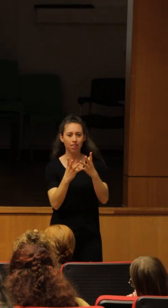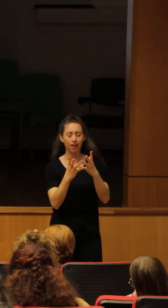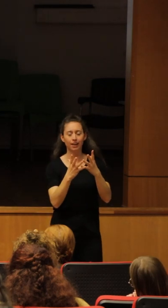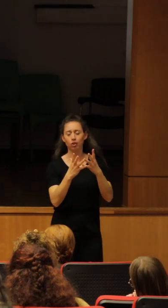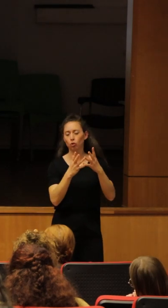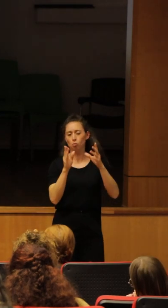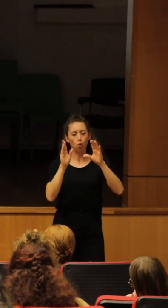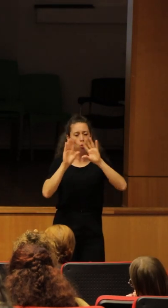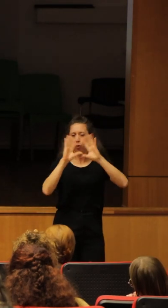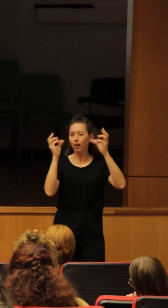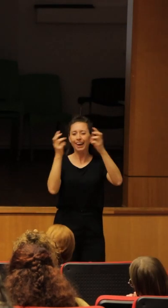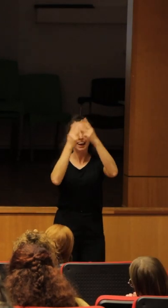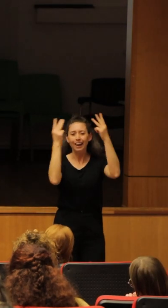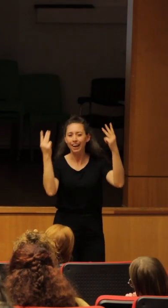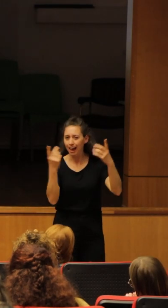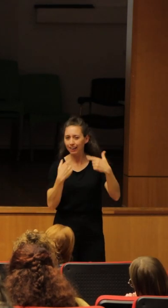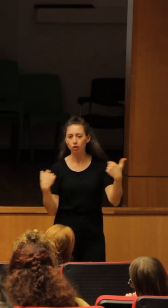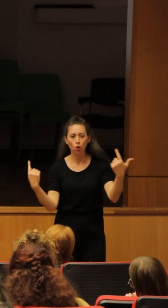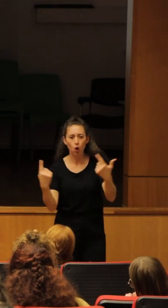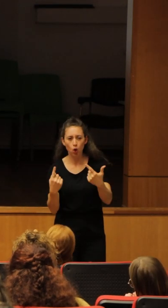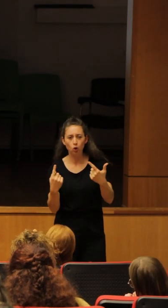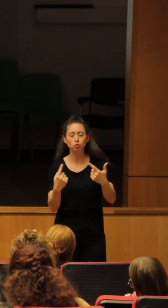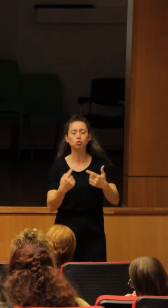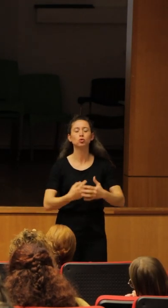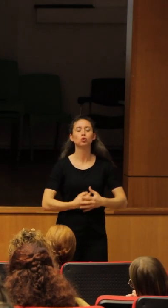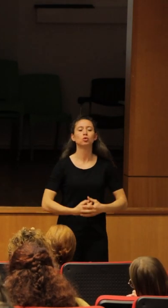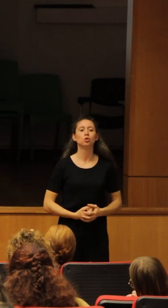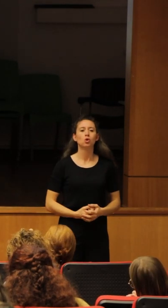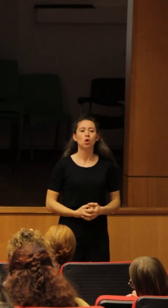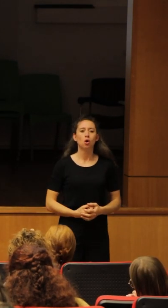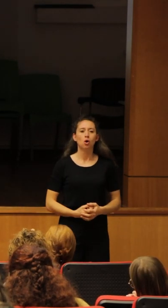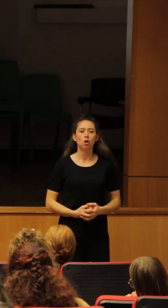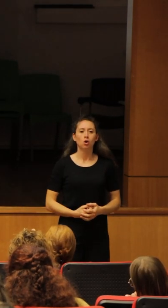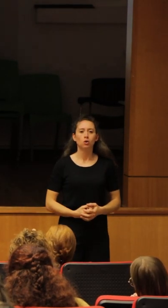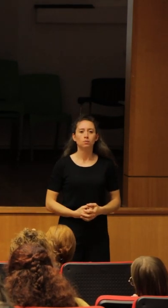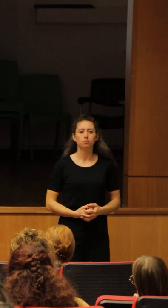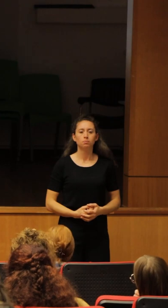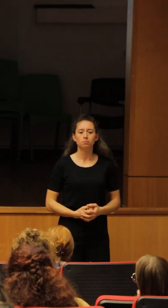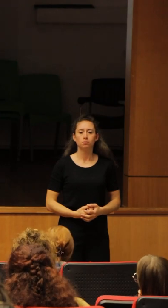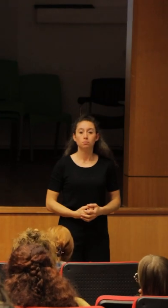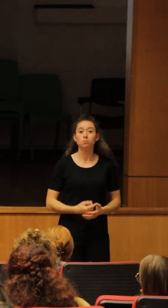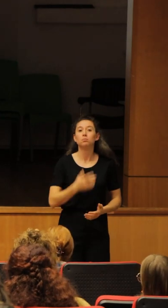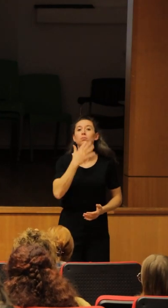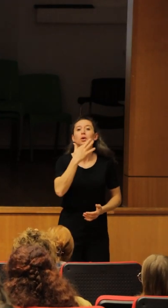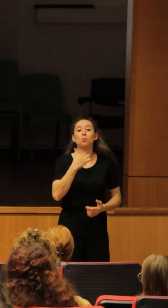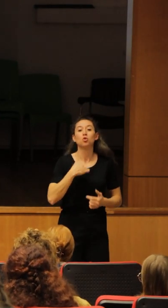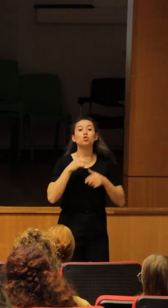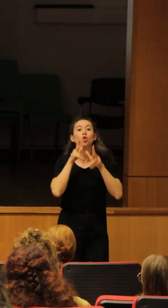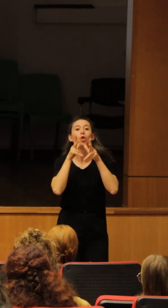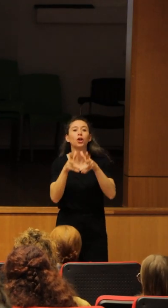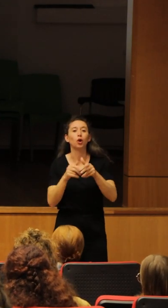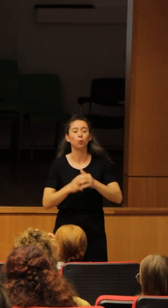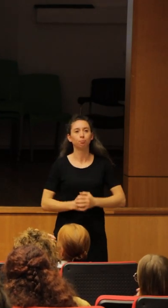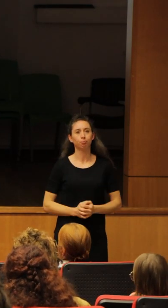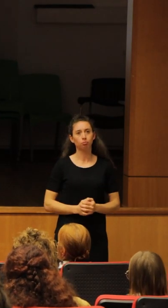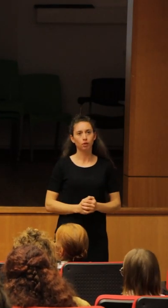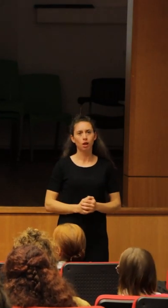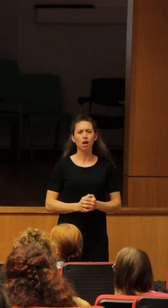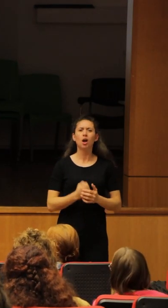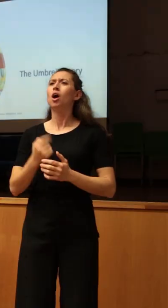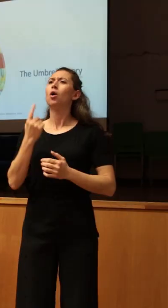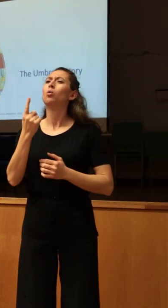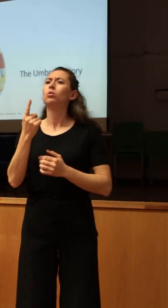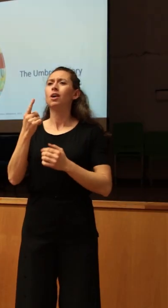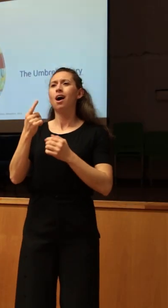nivel universal, digamos. So, if I say warm reception. Si yo digo una recepción